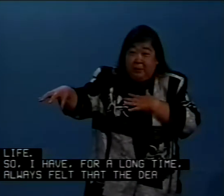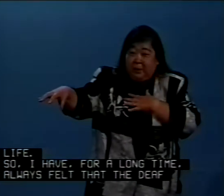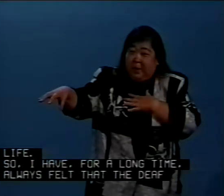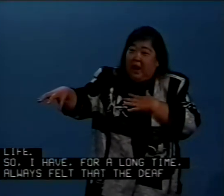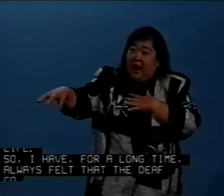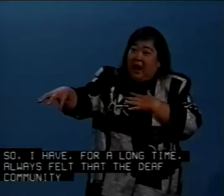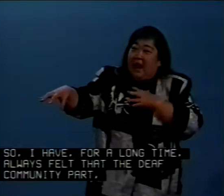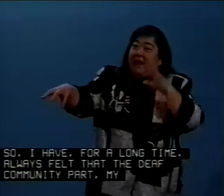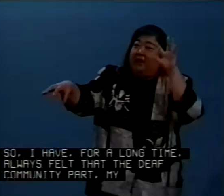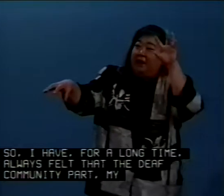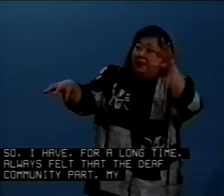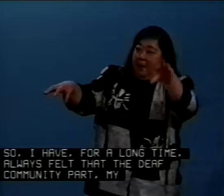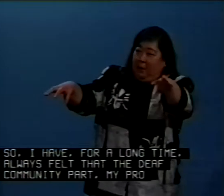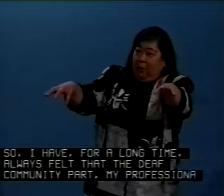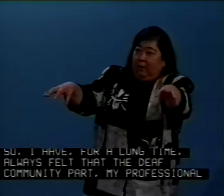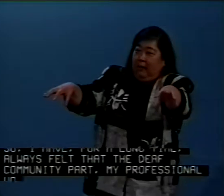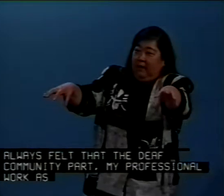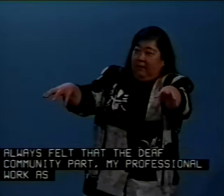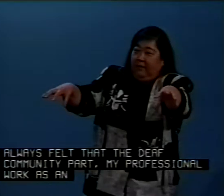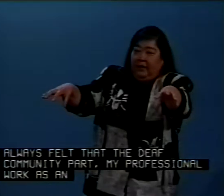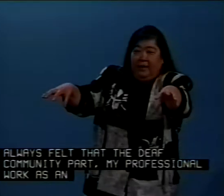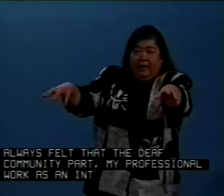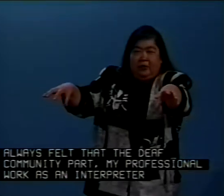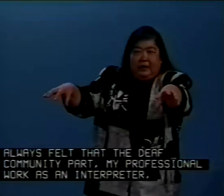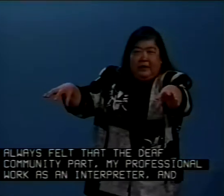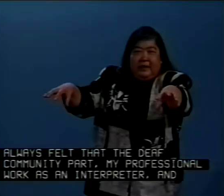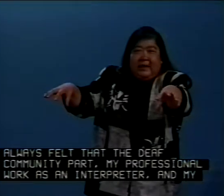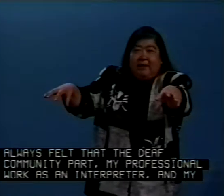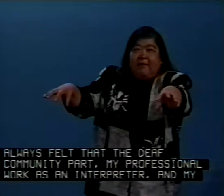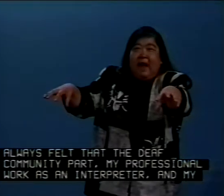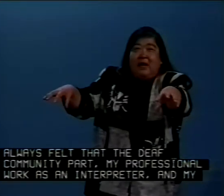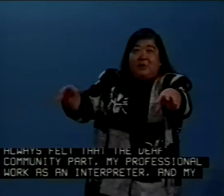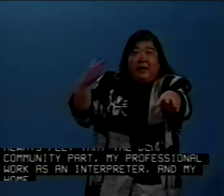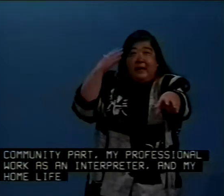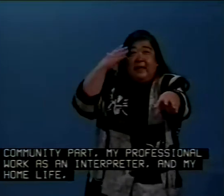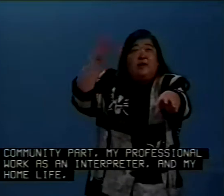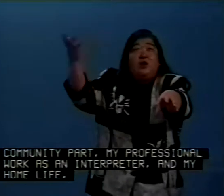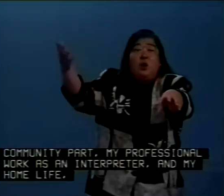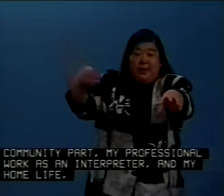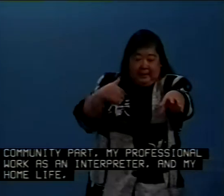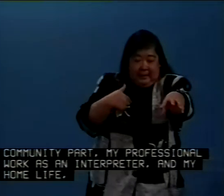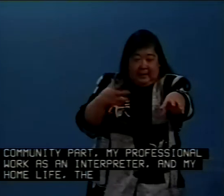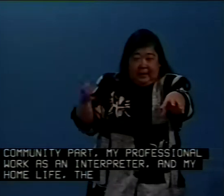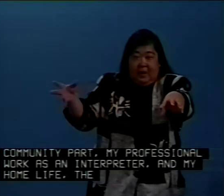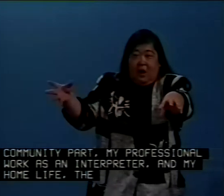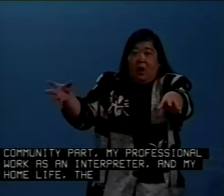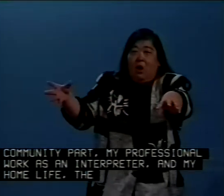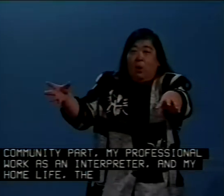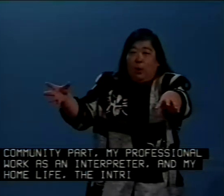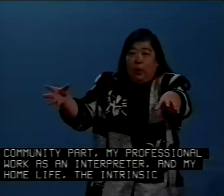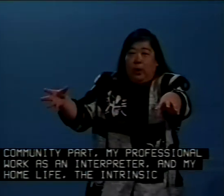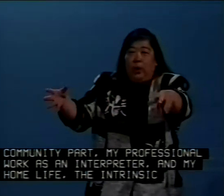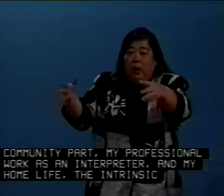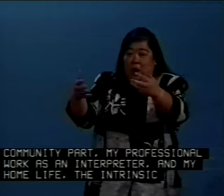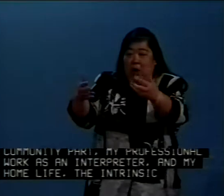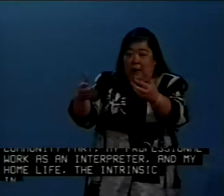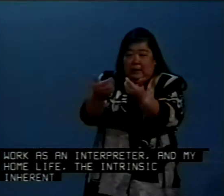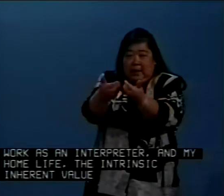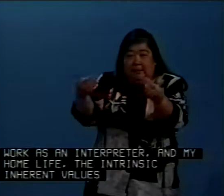interpreter, and my home life, the intrinsic inherent values that I didn't even know existed, were separate